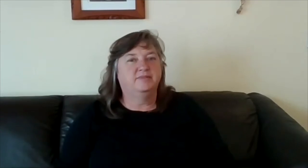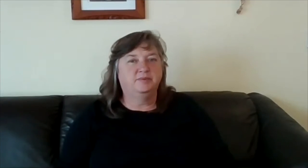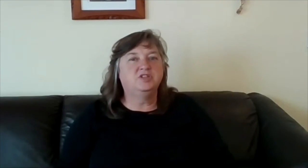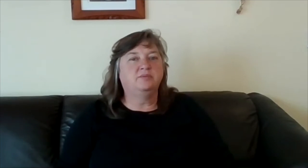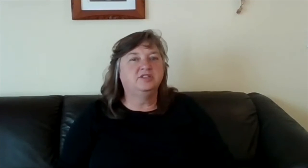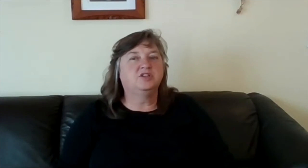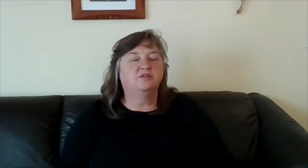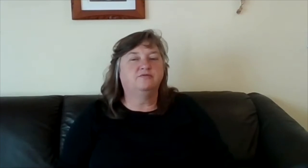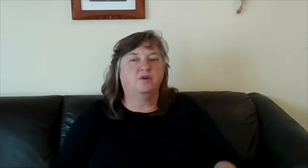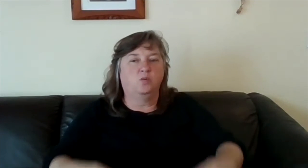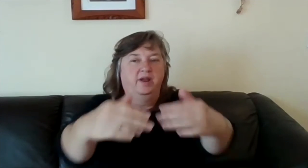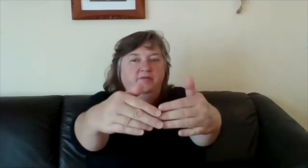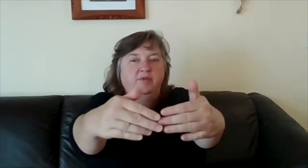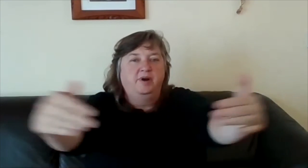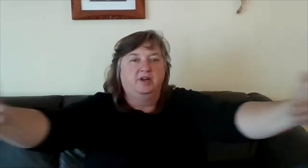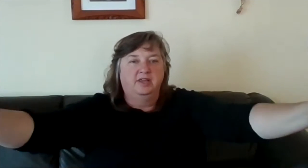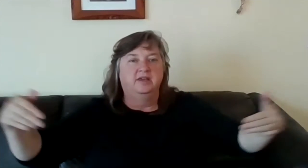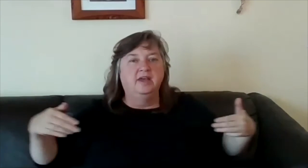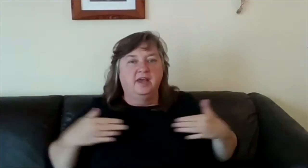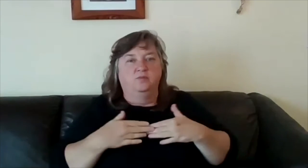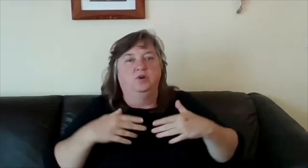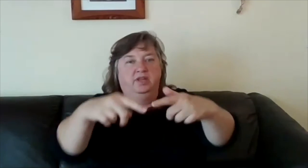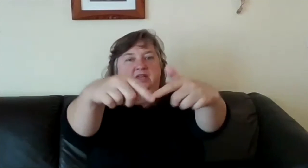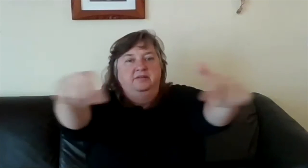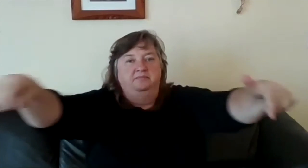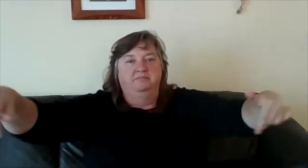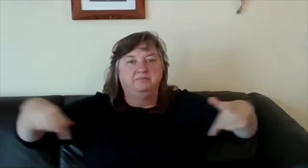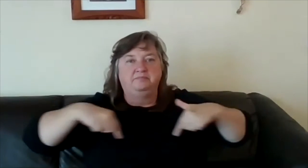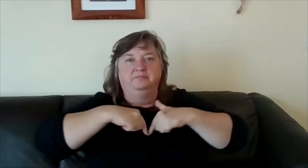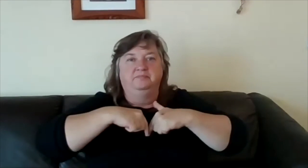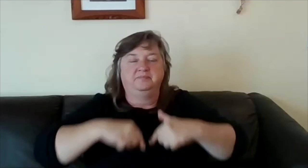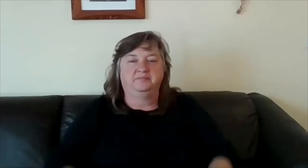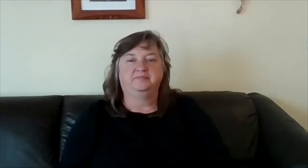People generally start away from their body and work in.